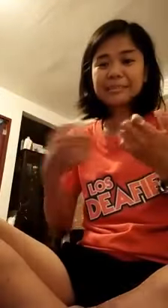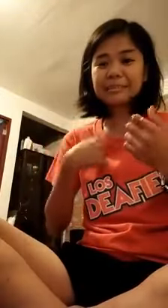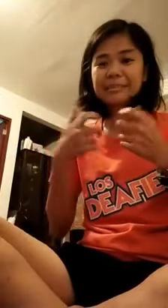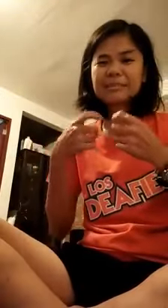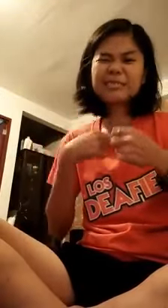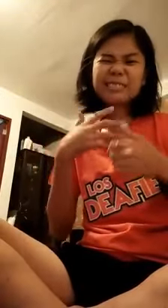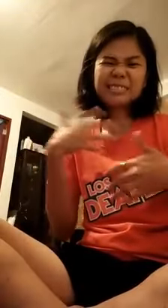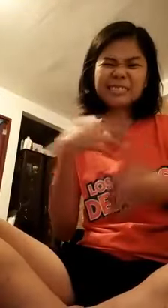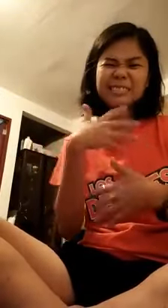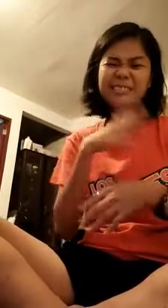everyone on couch.